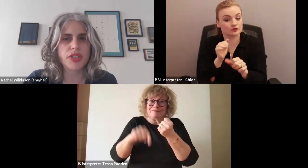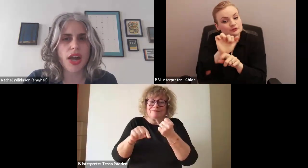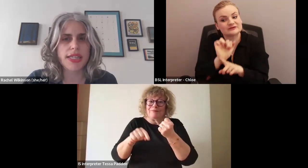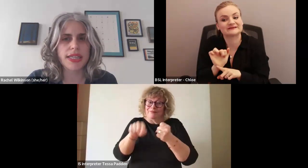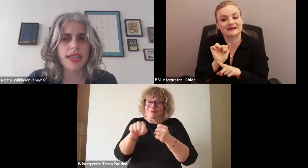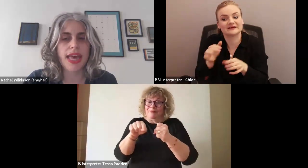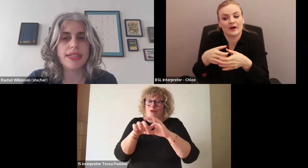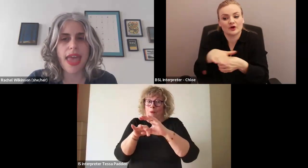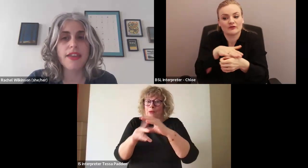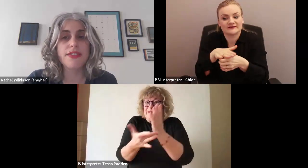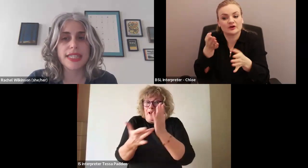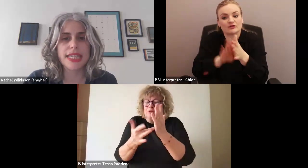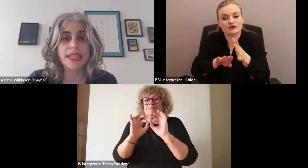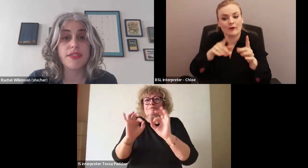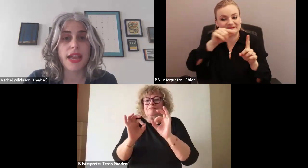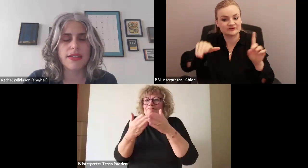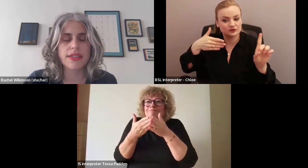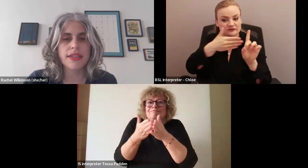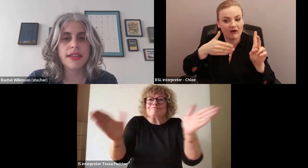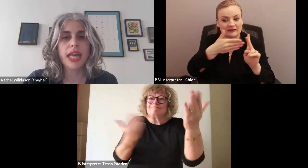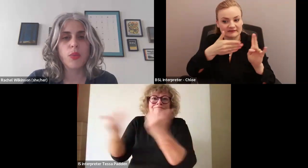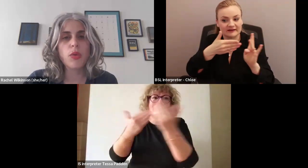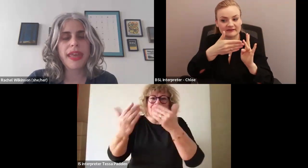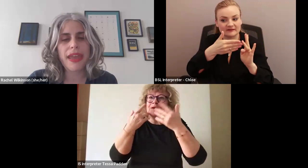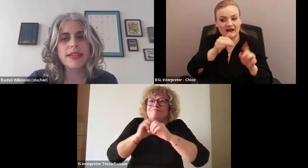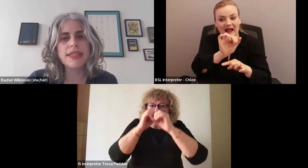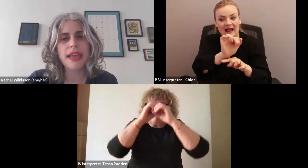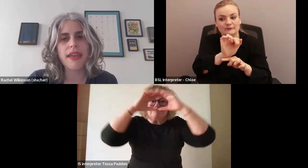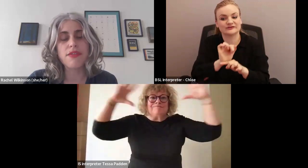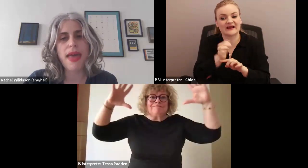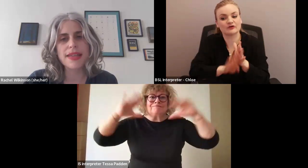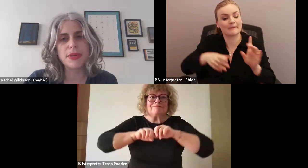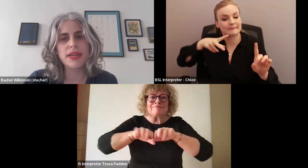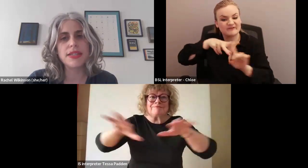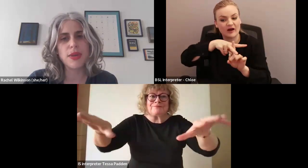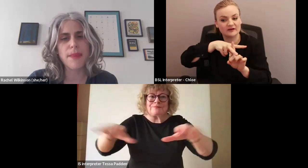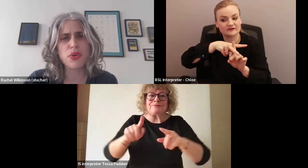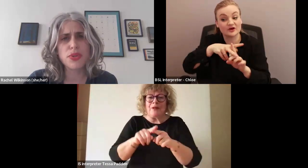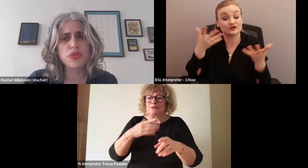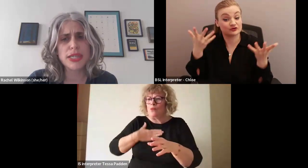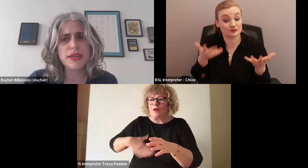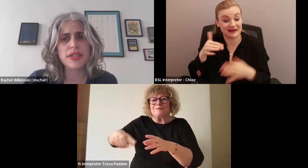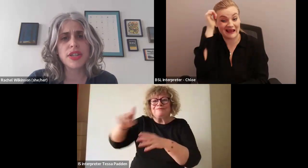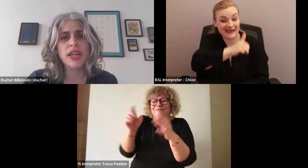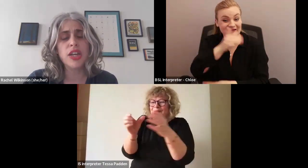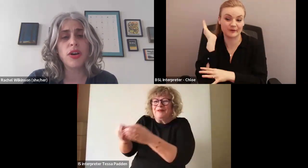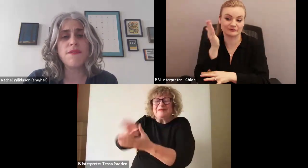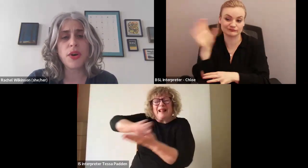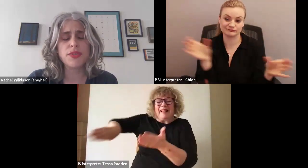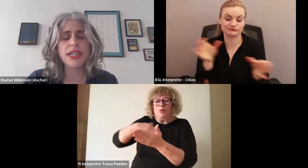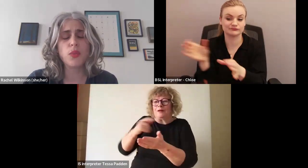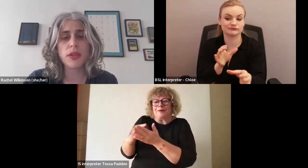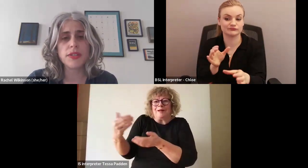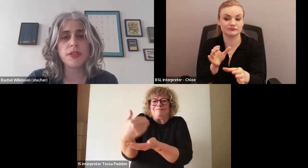from digital targeting and tech-facilitated violence. And we'll be hearing today from experts doing important research and